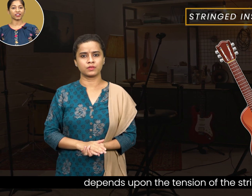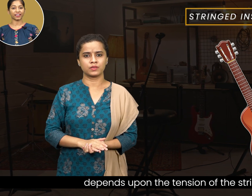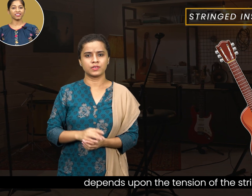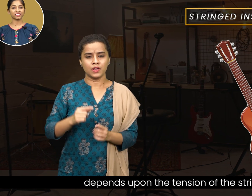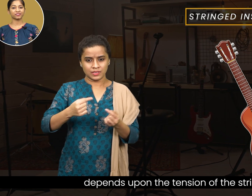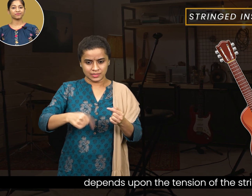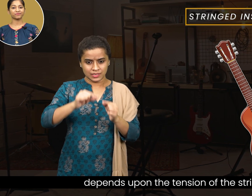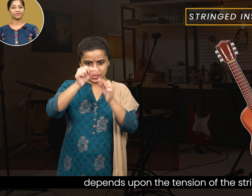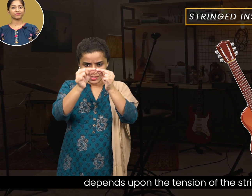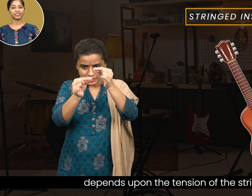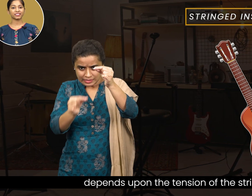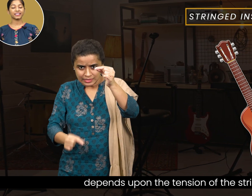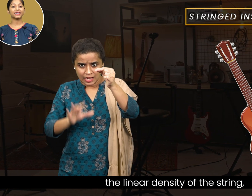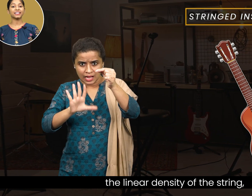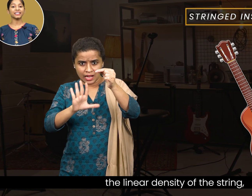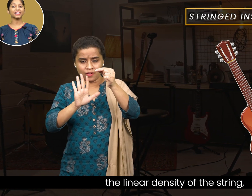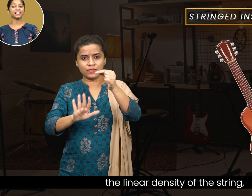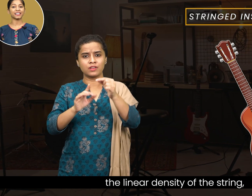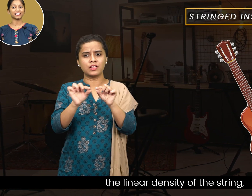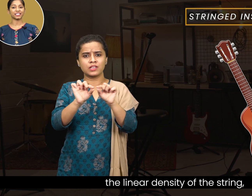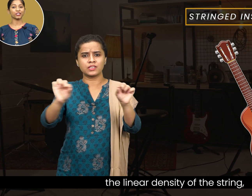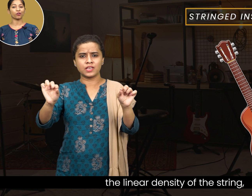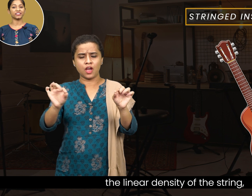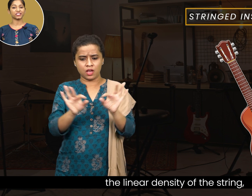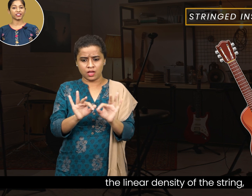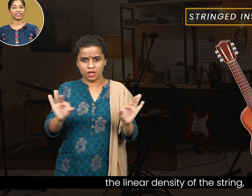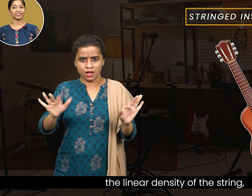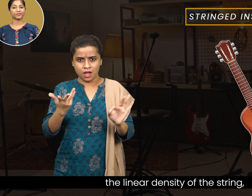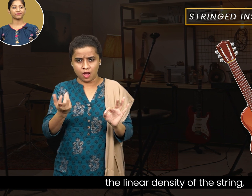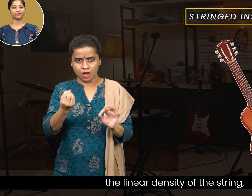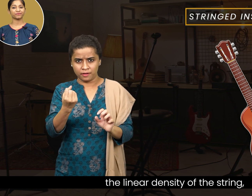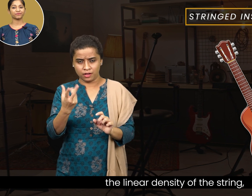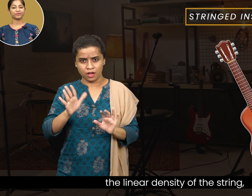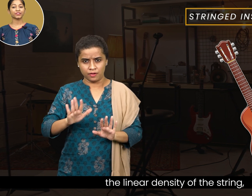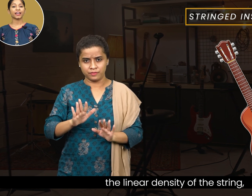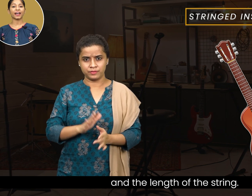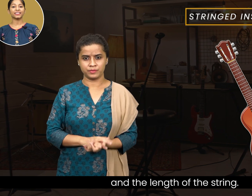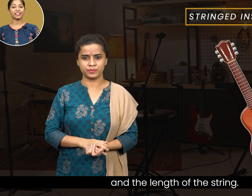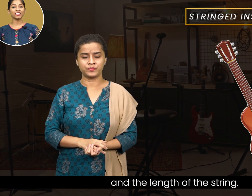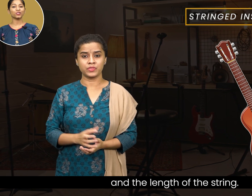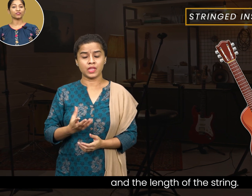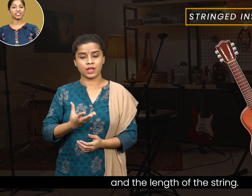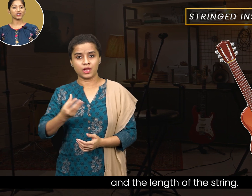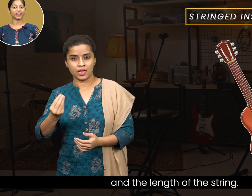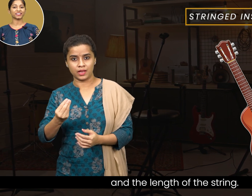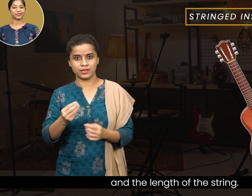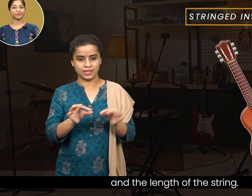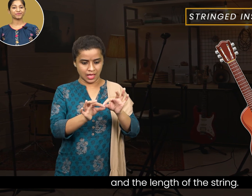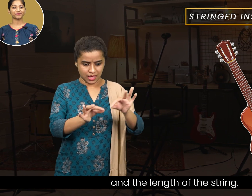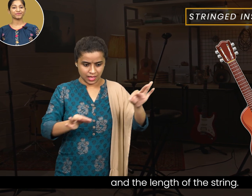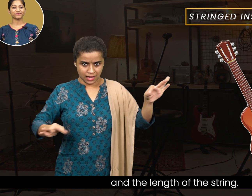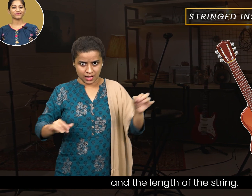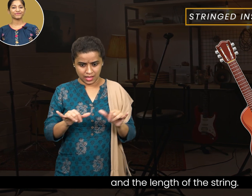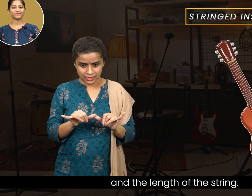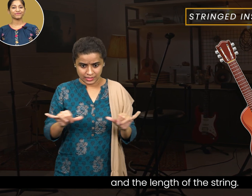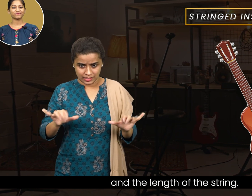the string, the linear density of the string, and the length of the string.